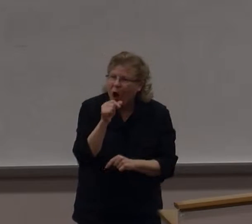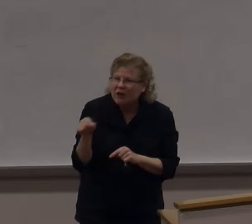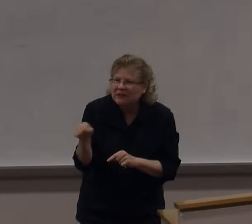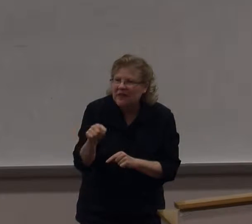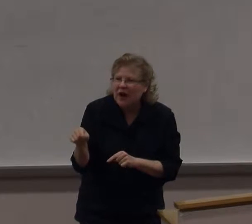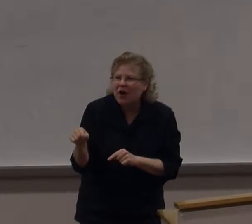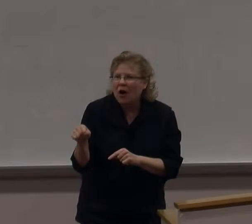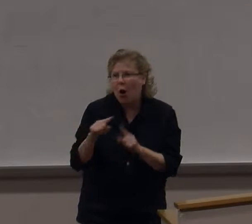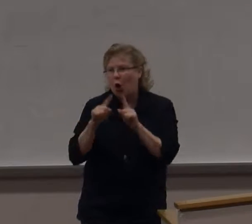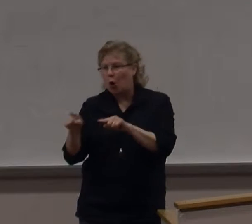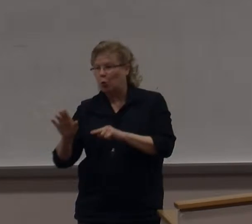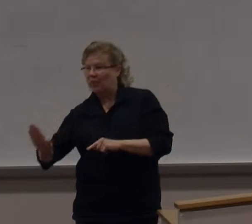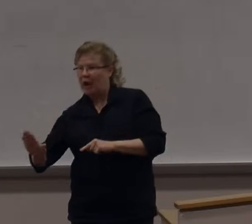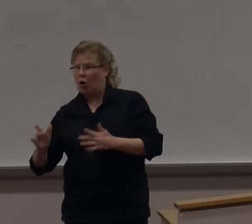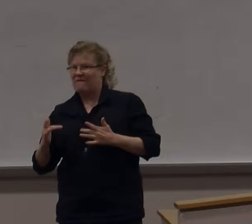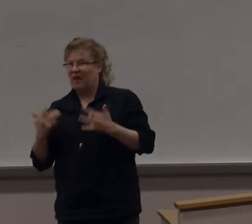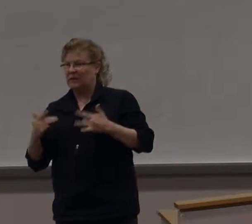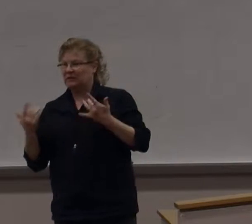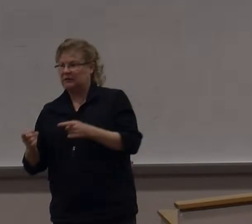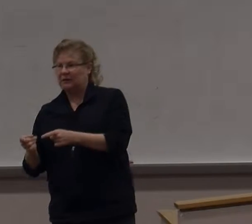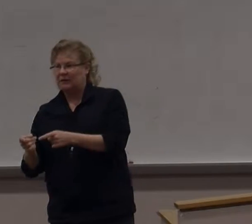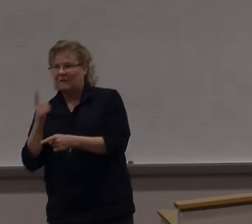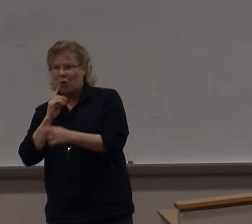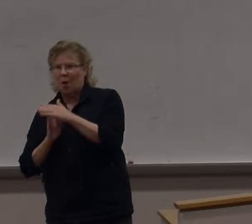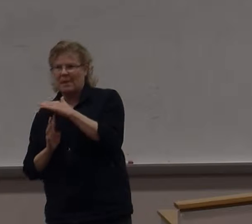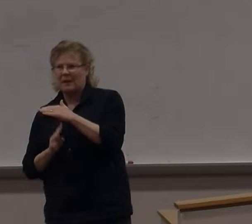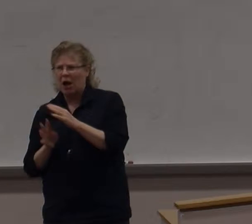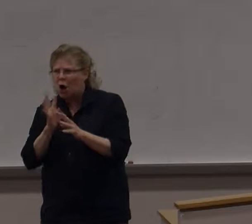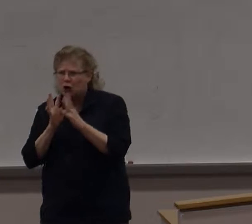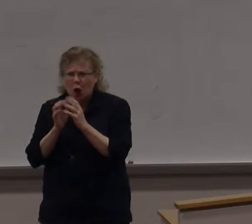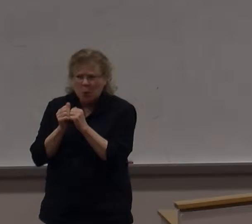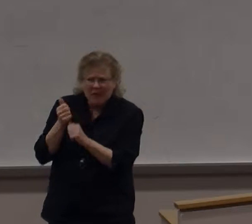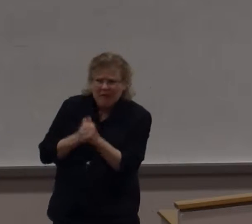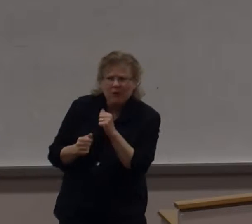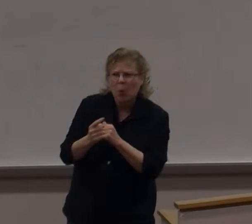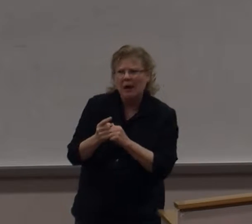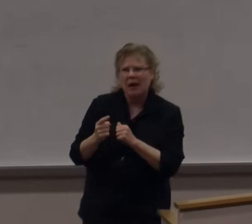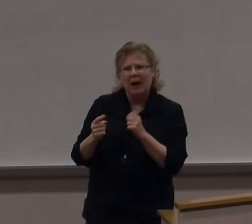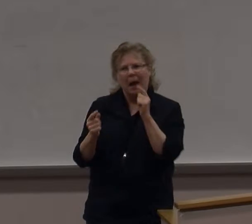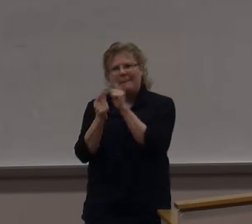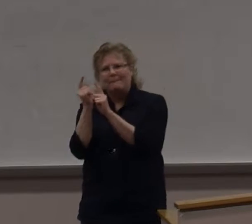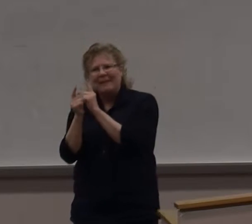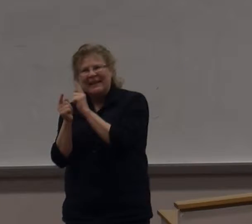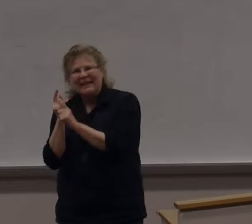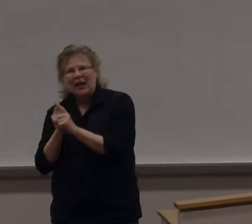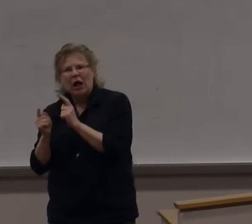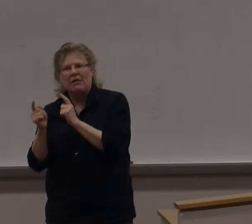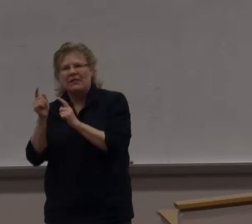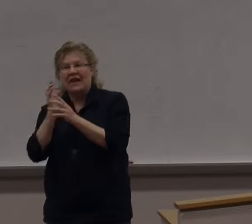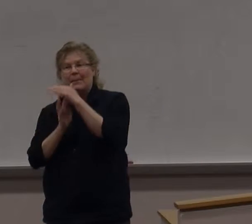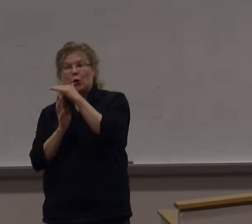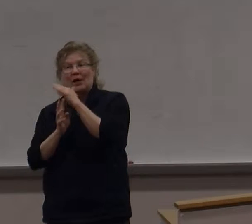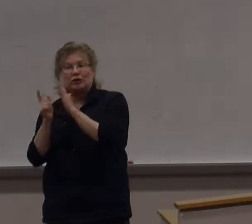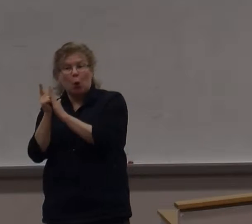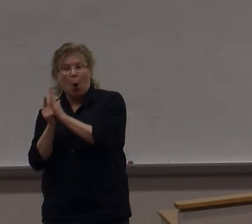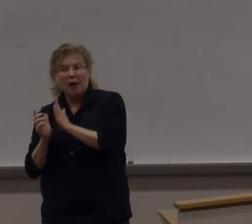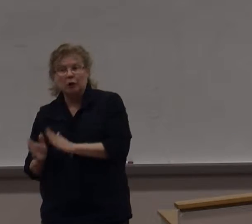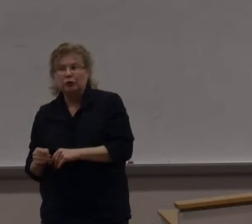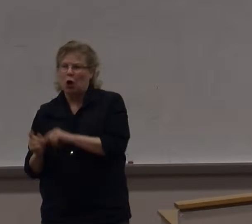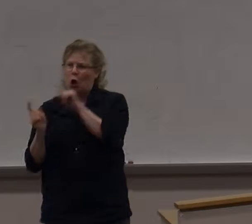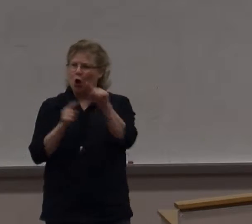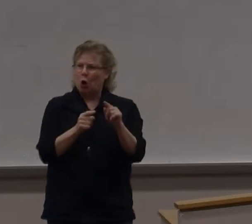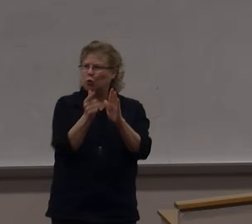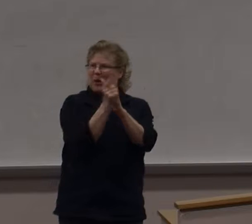organized by and for immigrants, talk to everyone, meet immigration lawyers, meet advocates, go to immigration